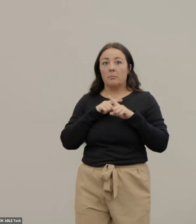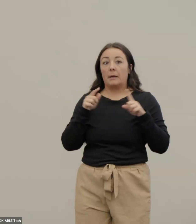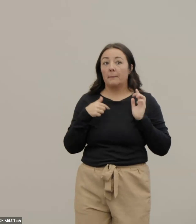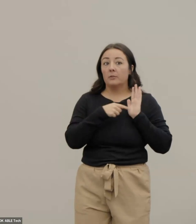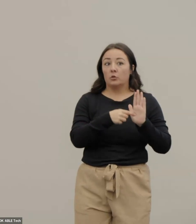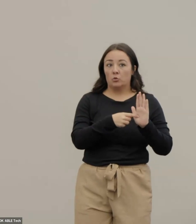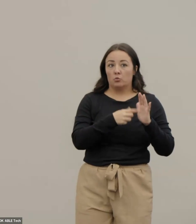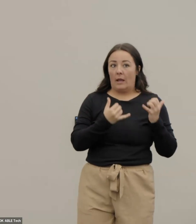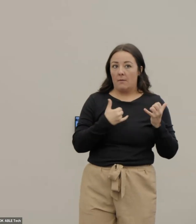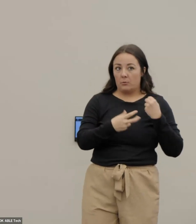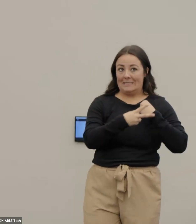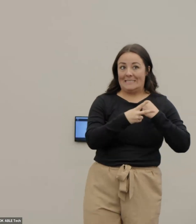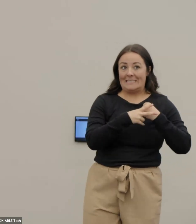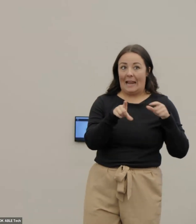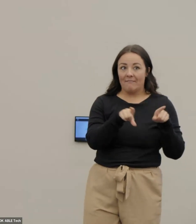do a save as